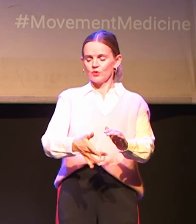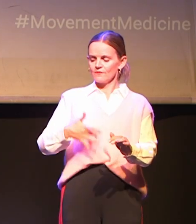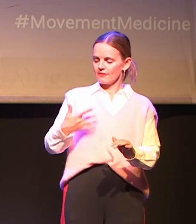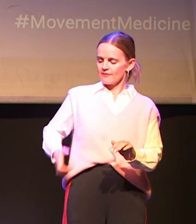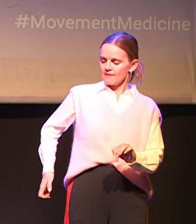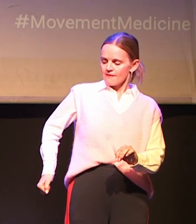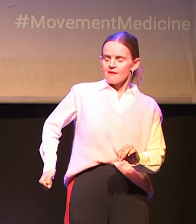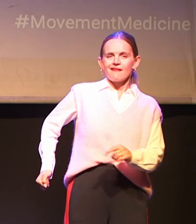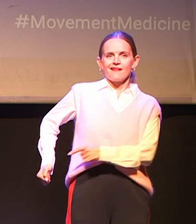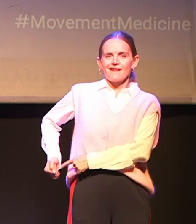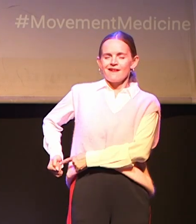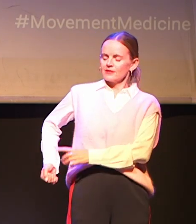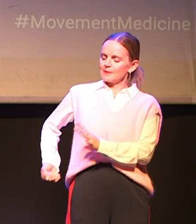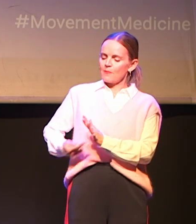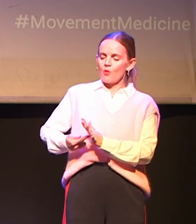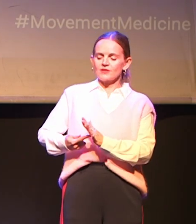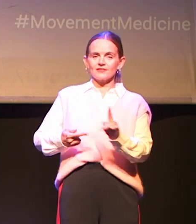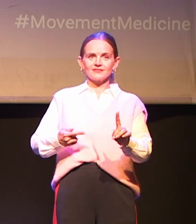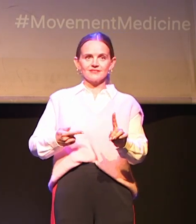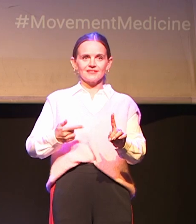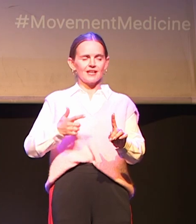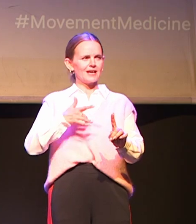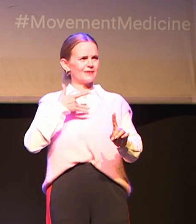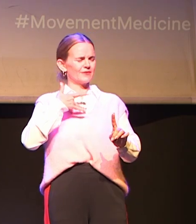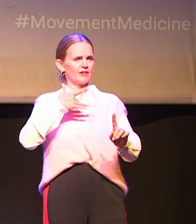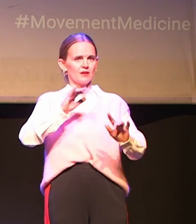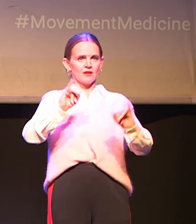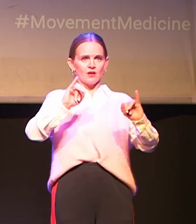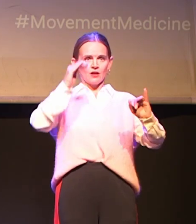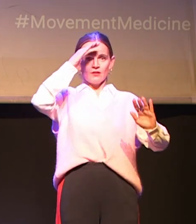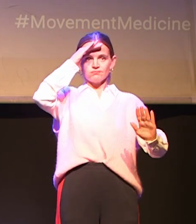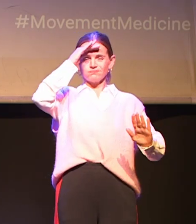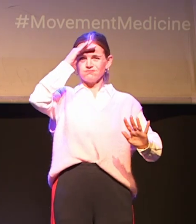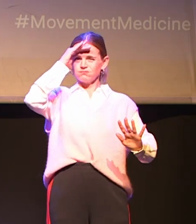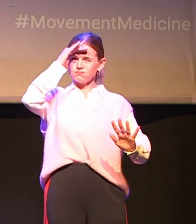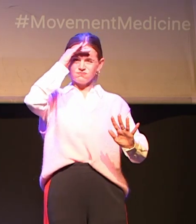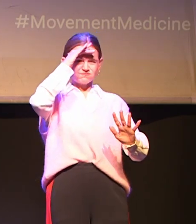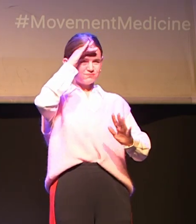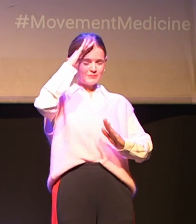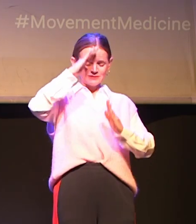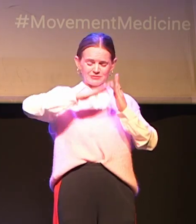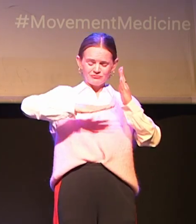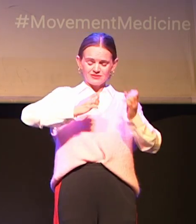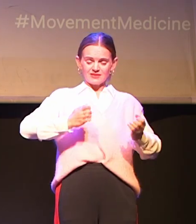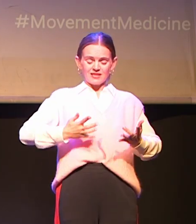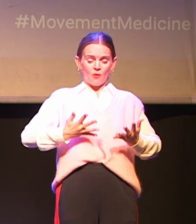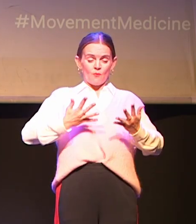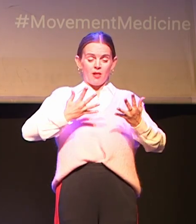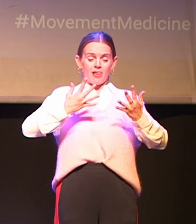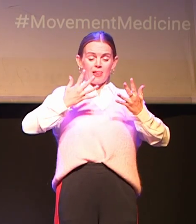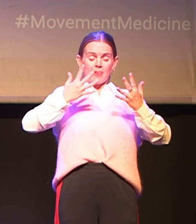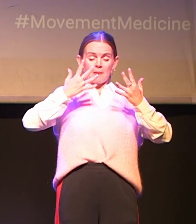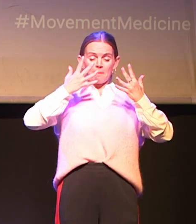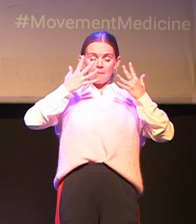know what I'm saying? You go under it, and that's the, oh God, I'm going under it, I'm going under it. Ah. And then at